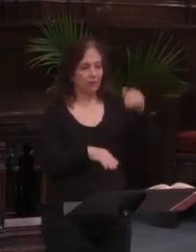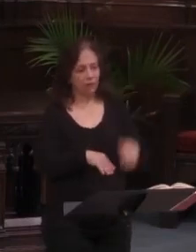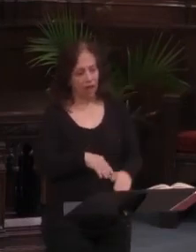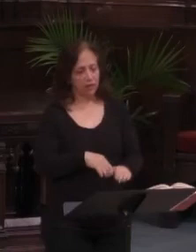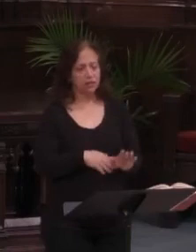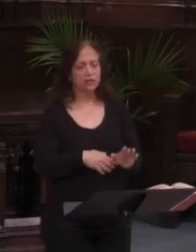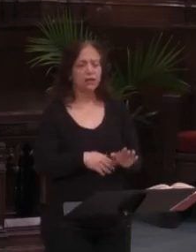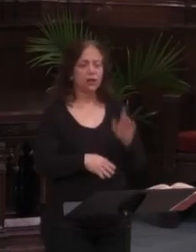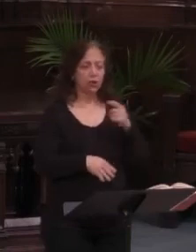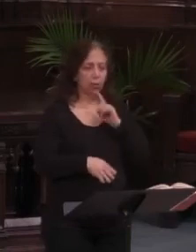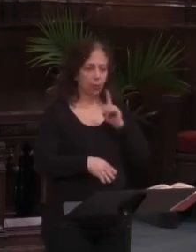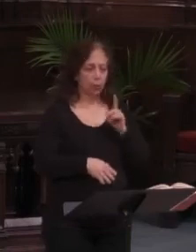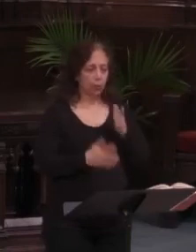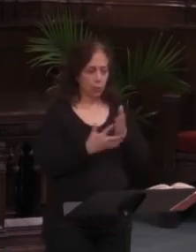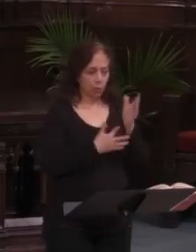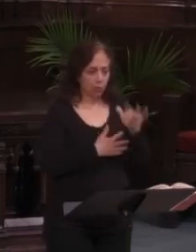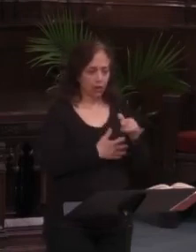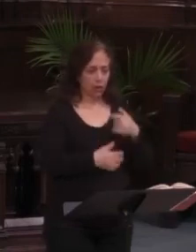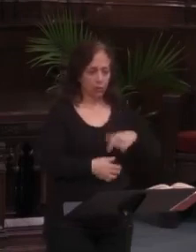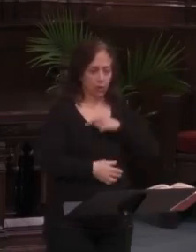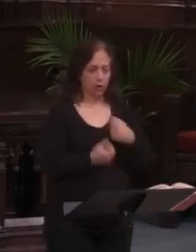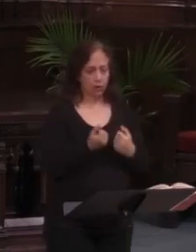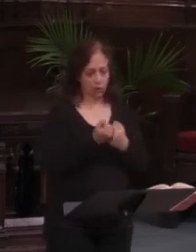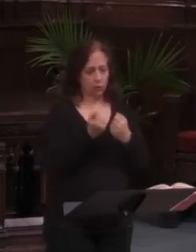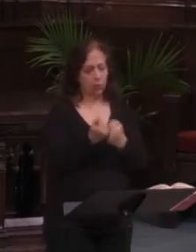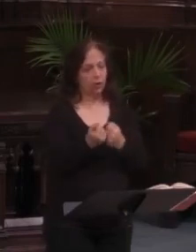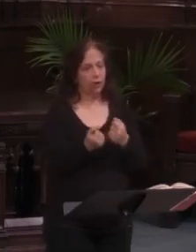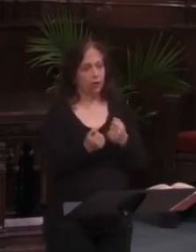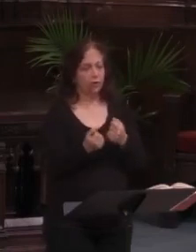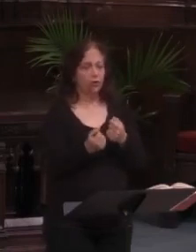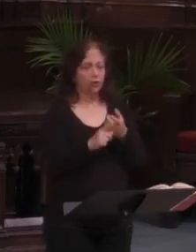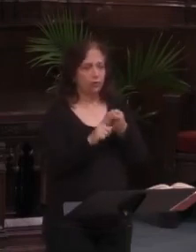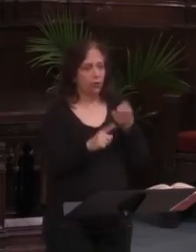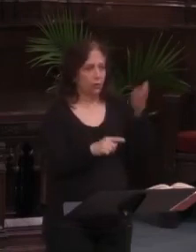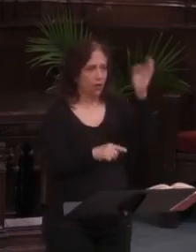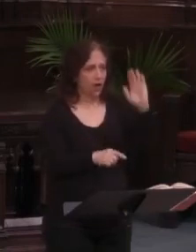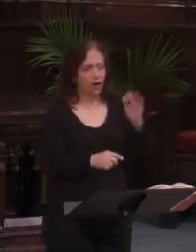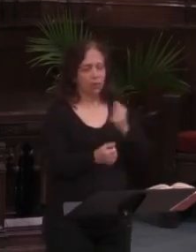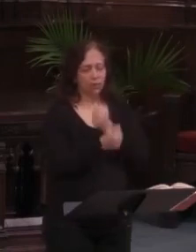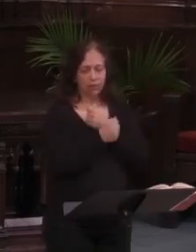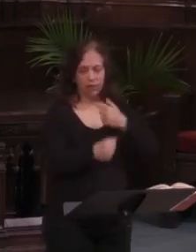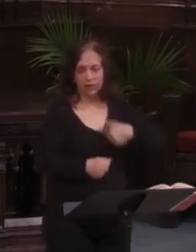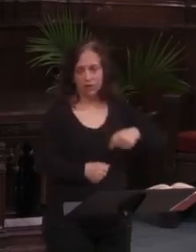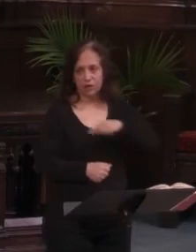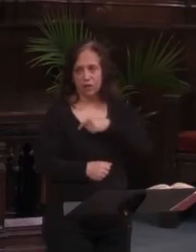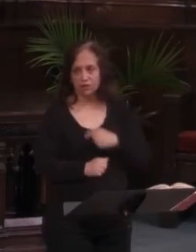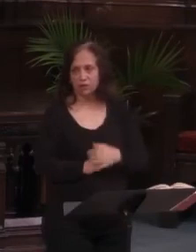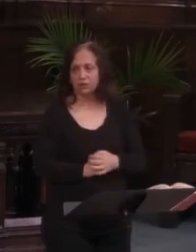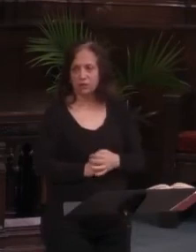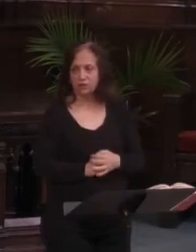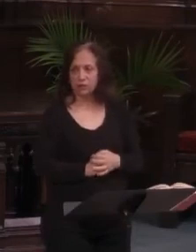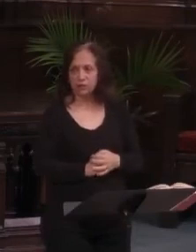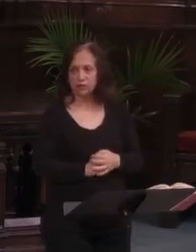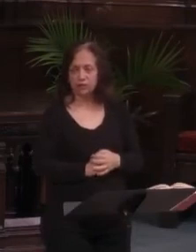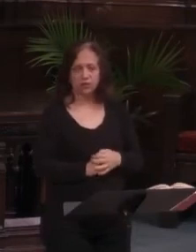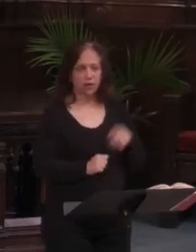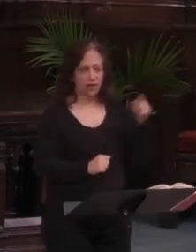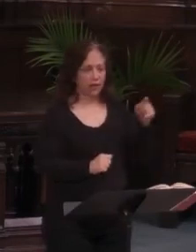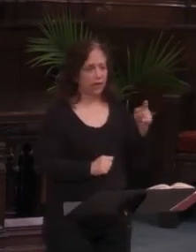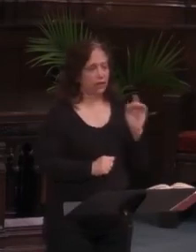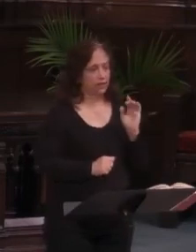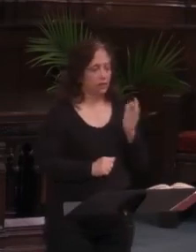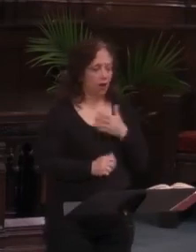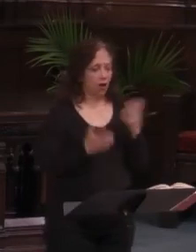supported and upheld by a living and loving God who is our companion on the dusty road of